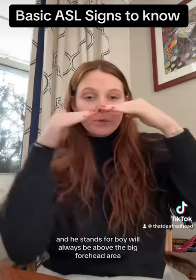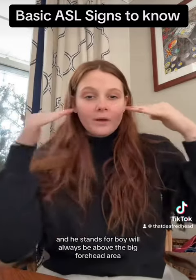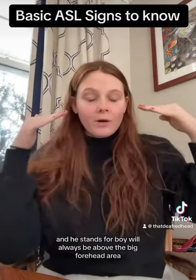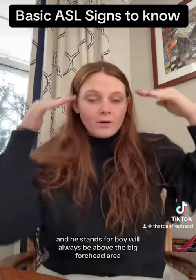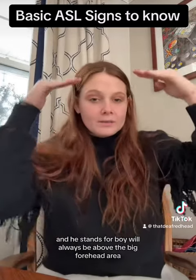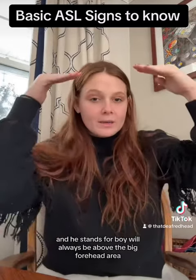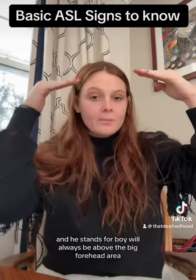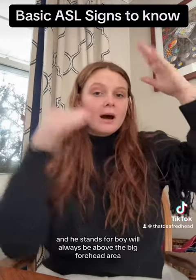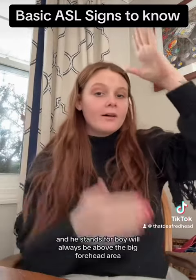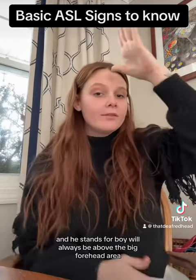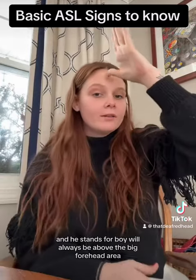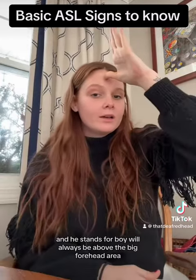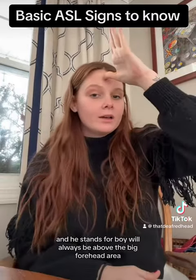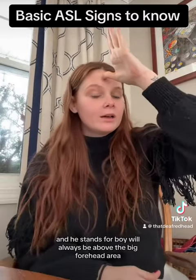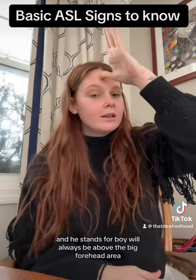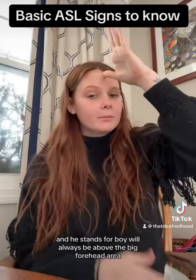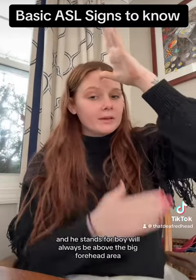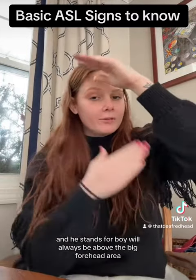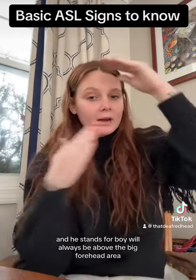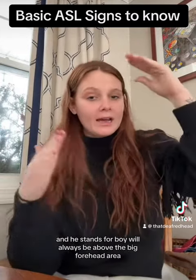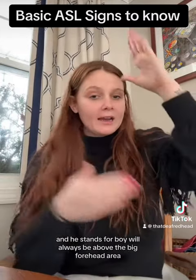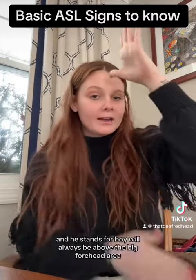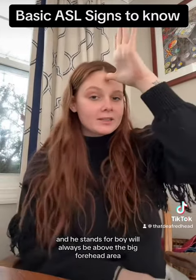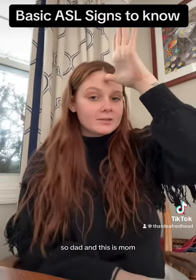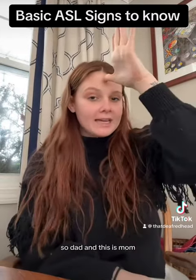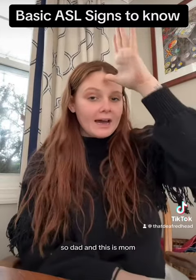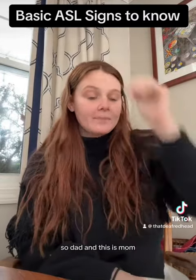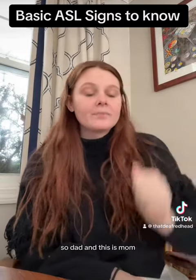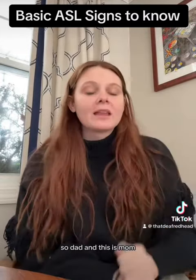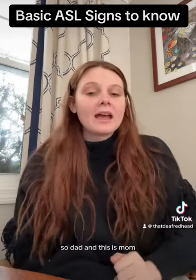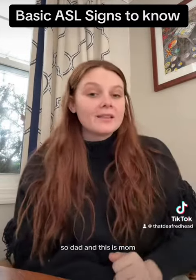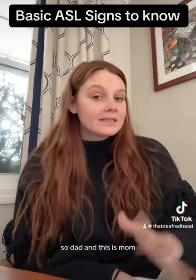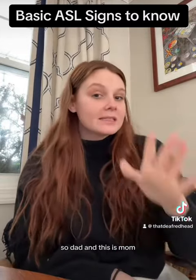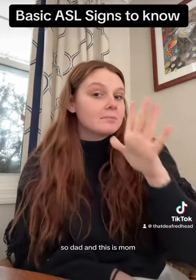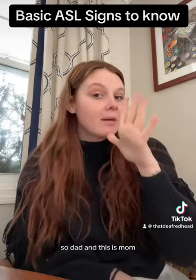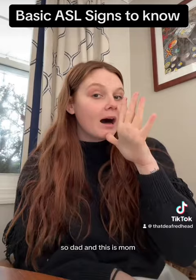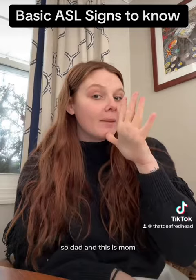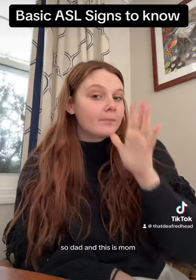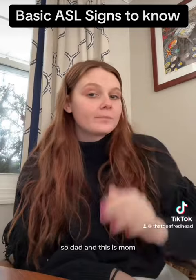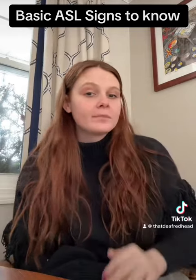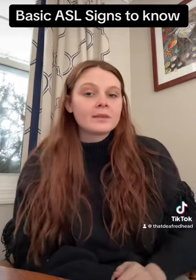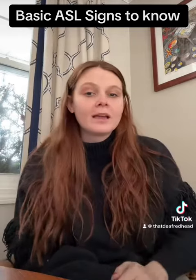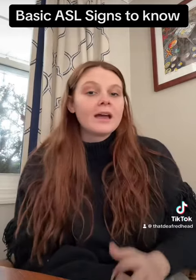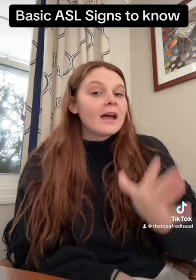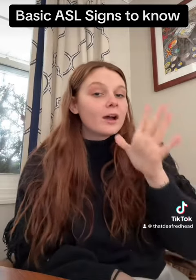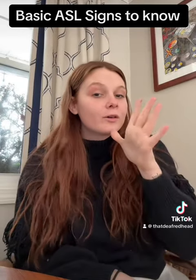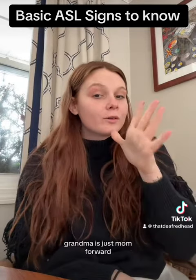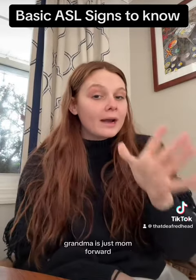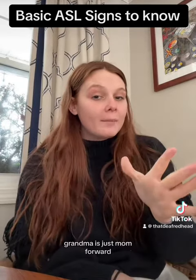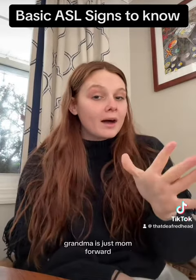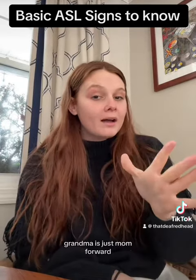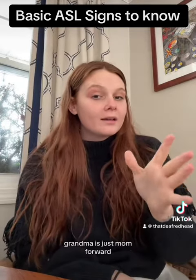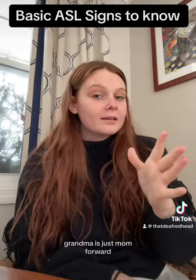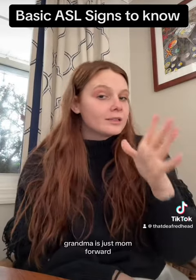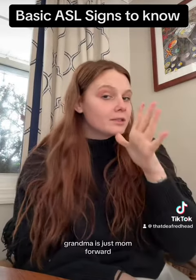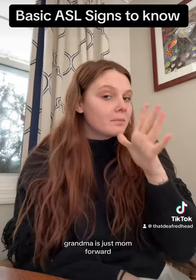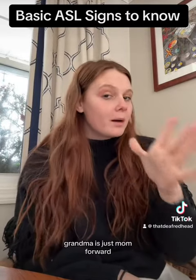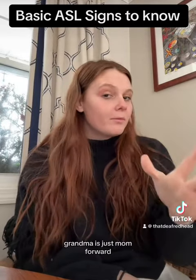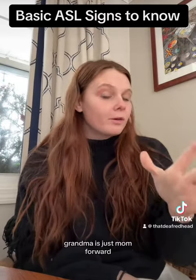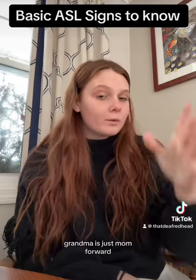will always be above. And there'll be a forehead area, so dad. And this is mom. Grandma